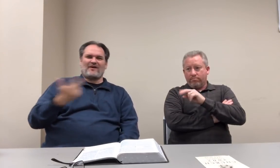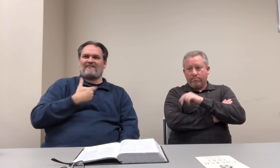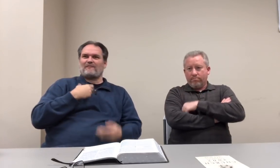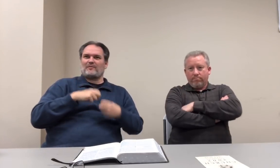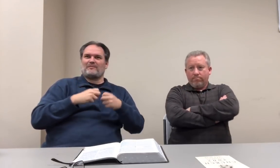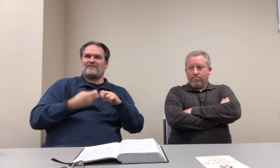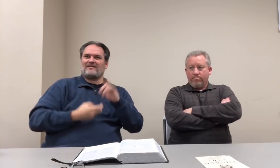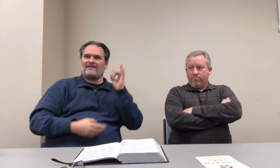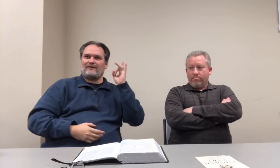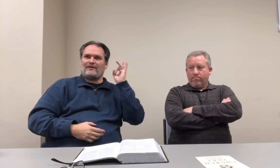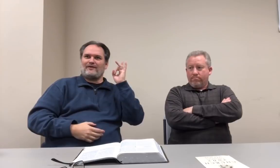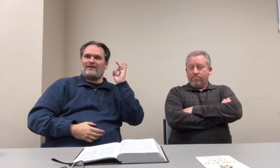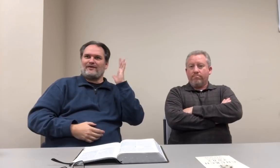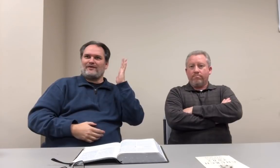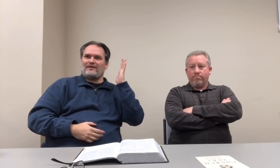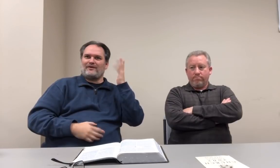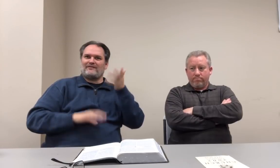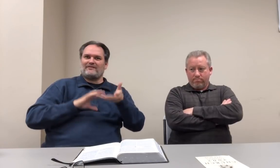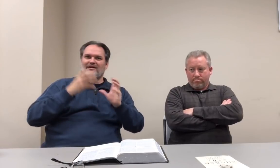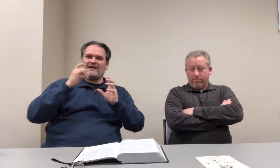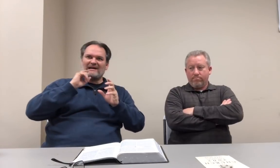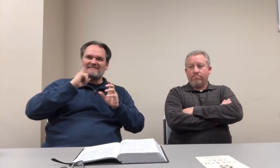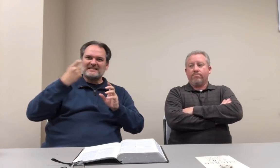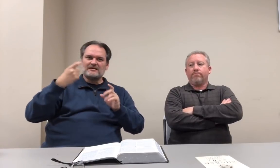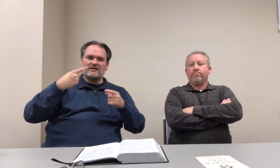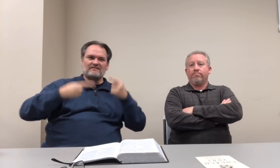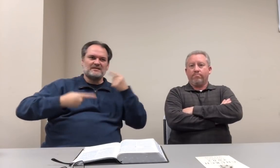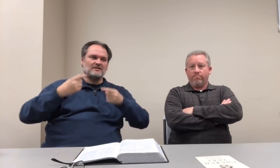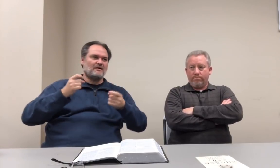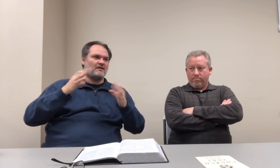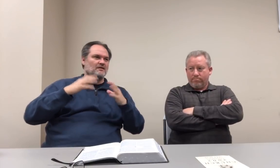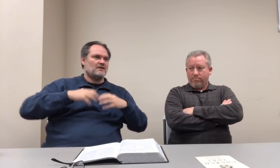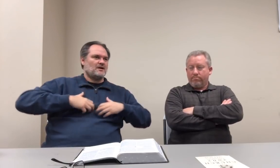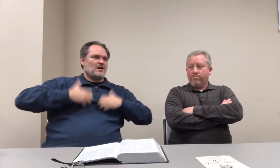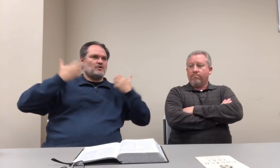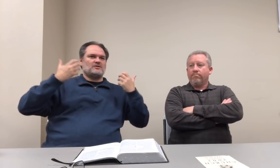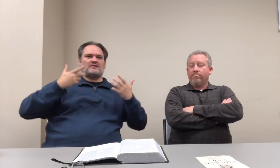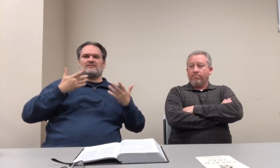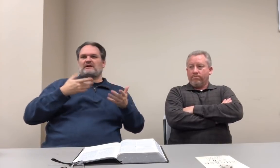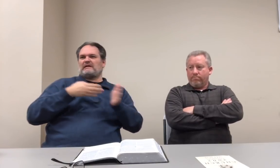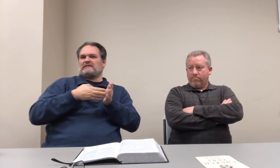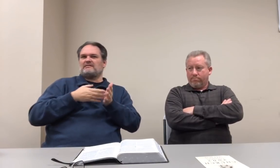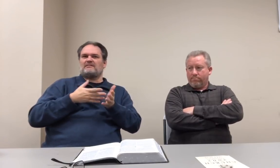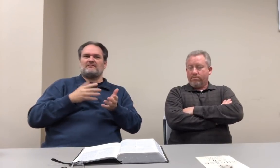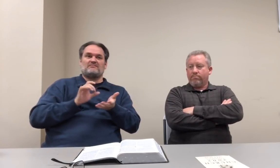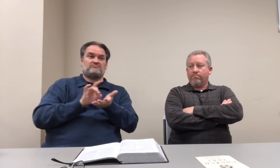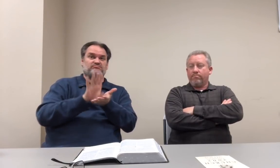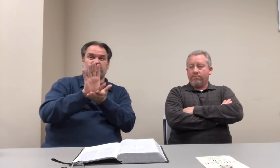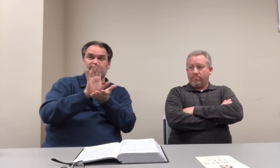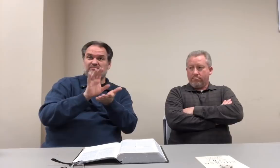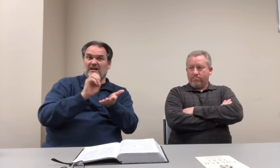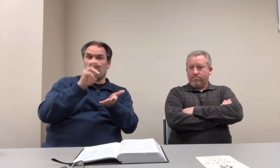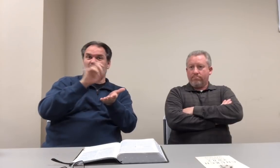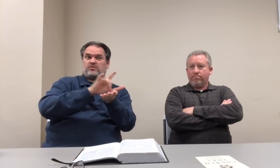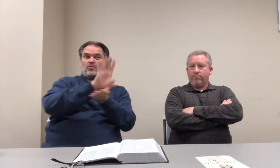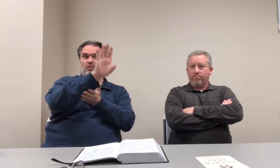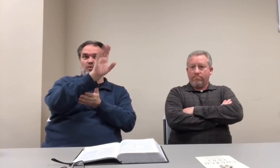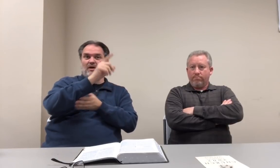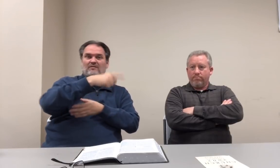Two words you may have never heard before, but here's the first response to that question about God repenting. Is